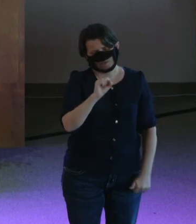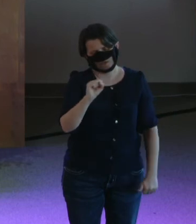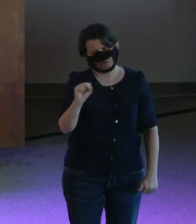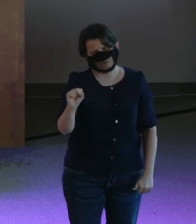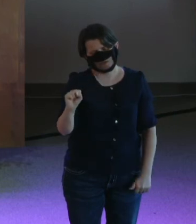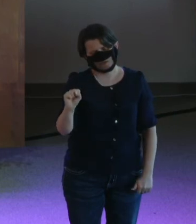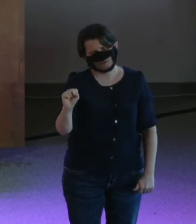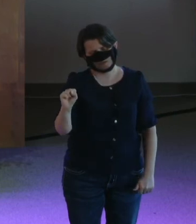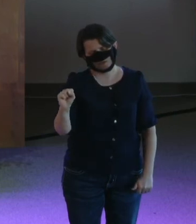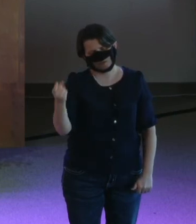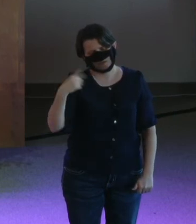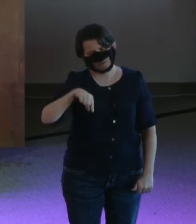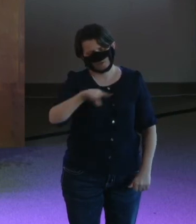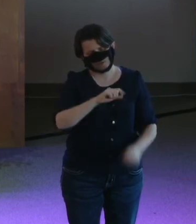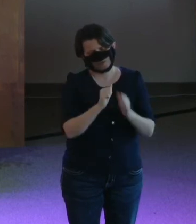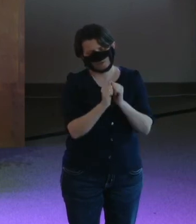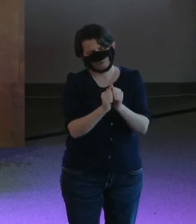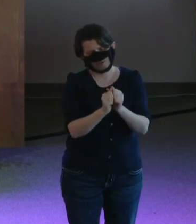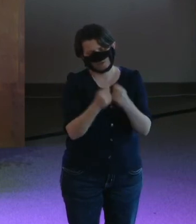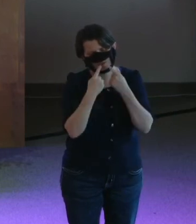as we say the phrases.